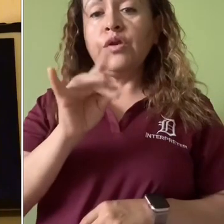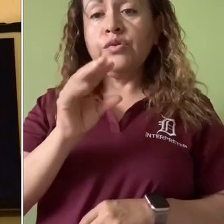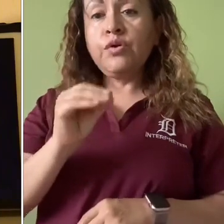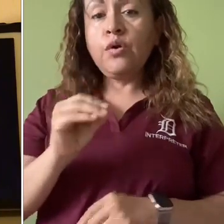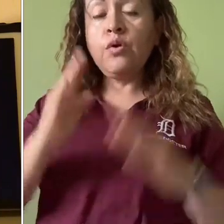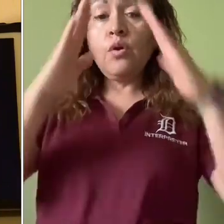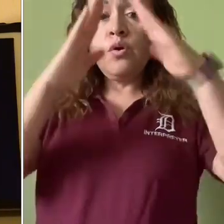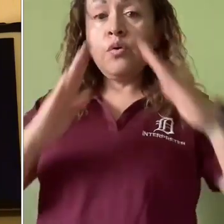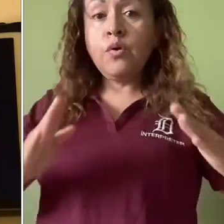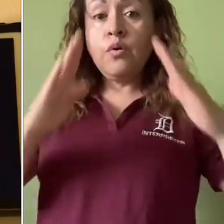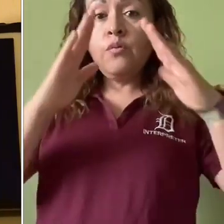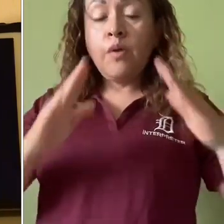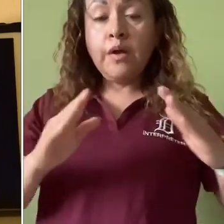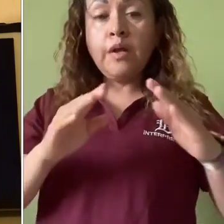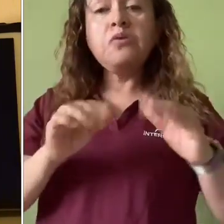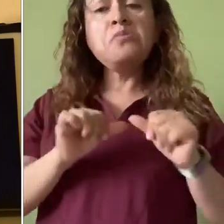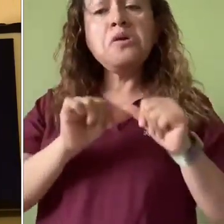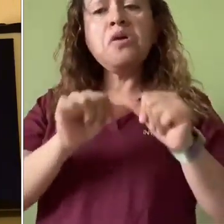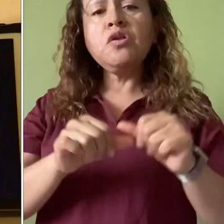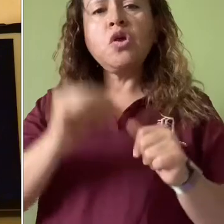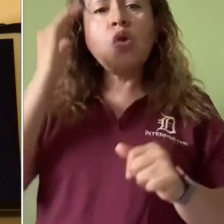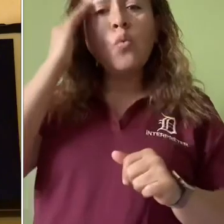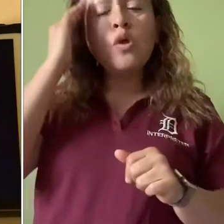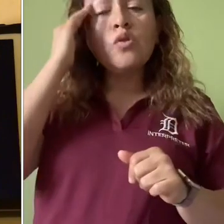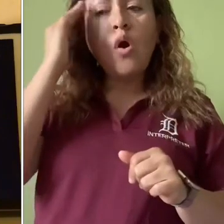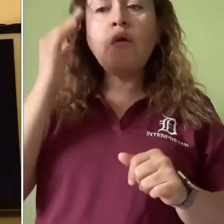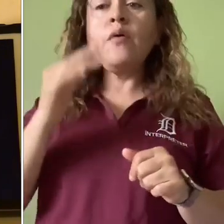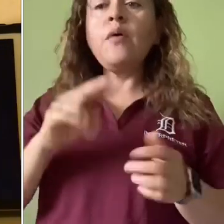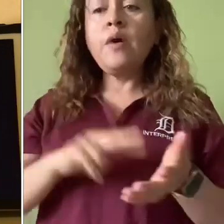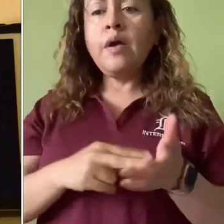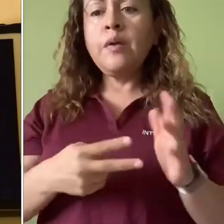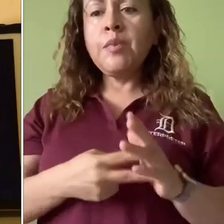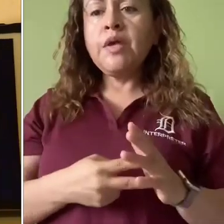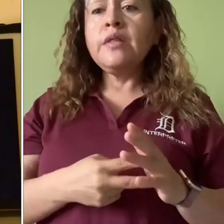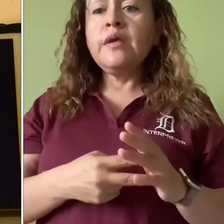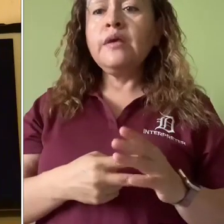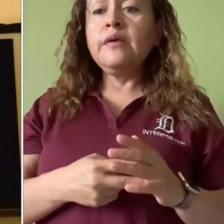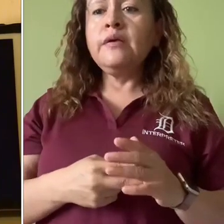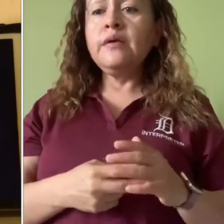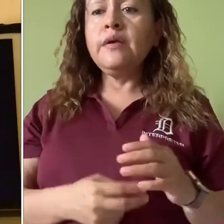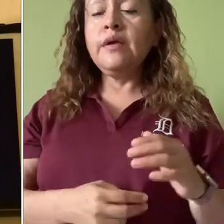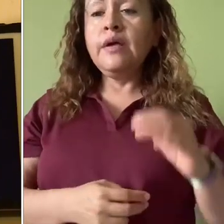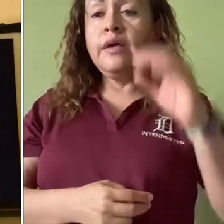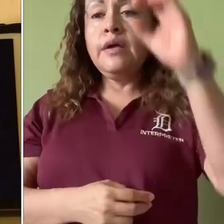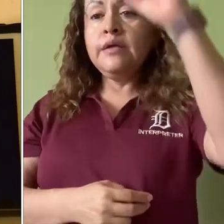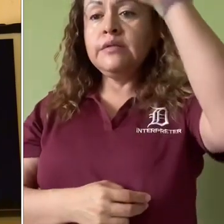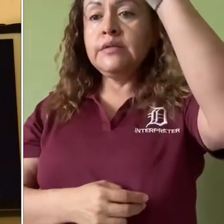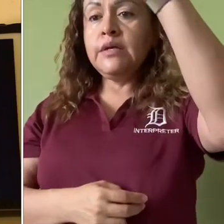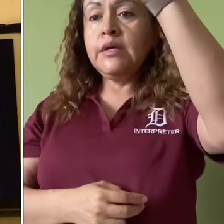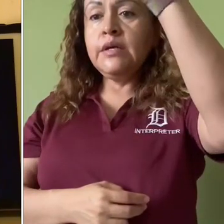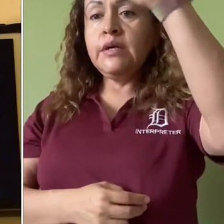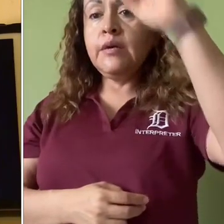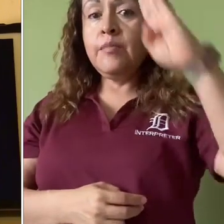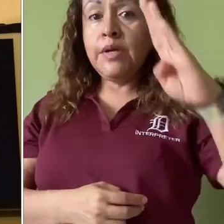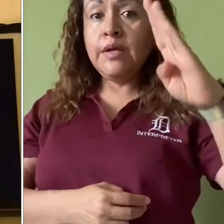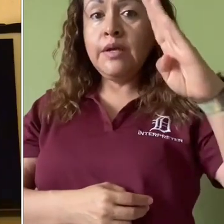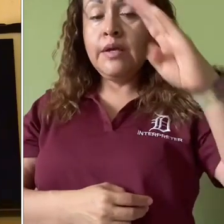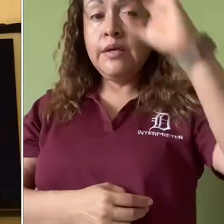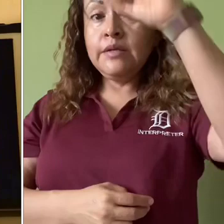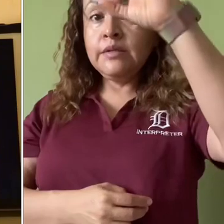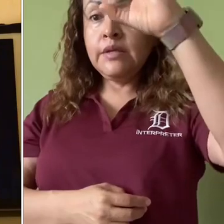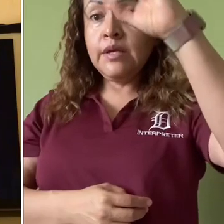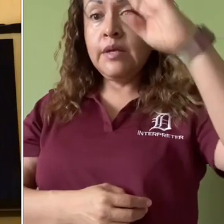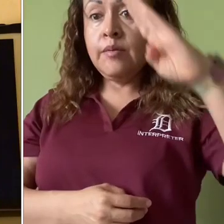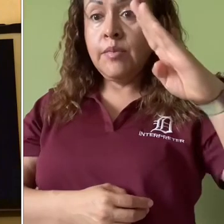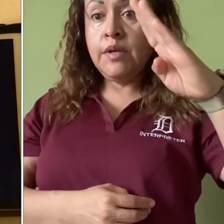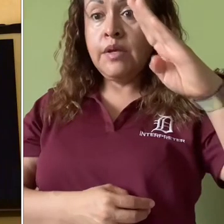CAE, which means that the ratio of corresponding sides are going to be constant. So we know, for example, that the ratio between CB is going to be